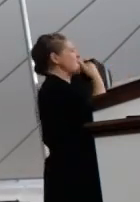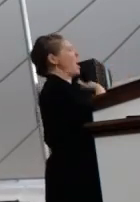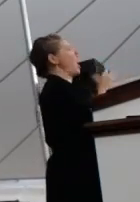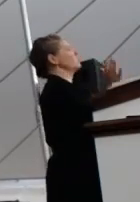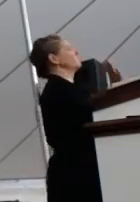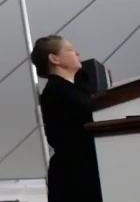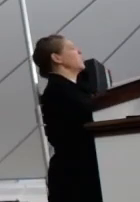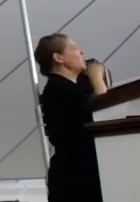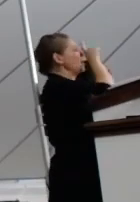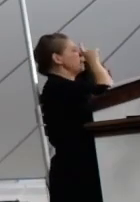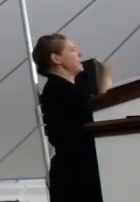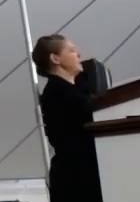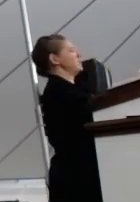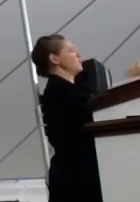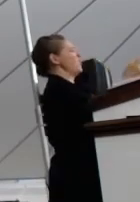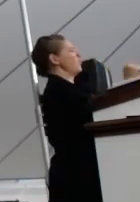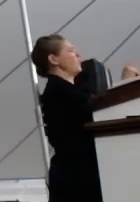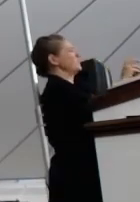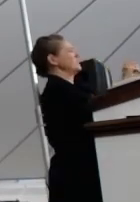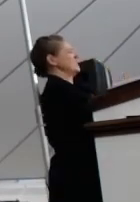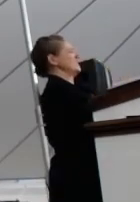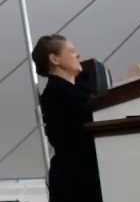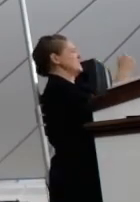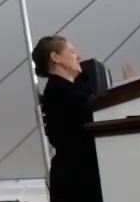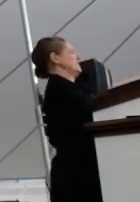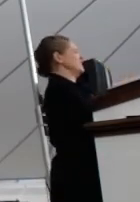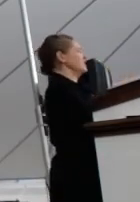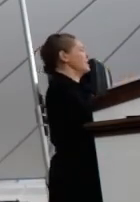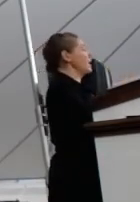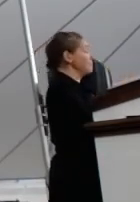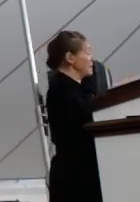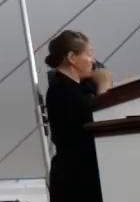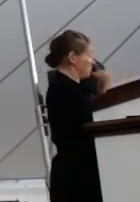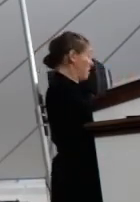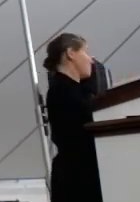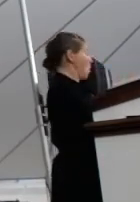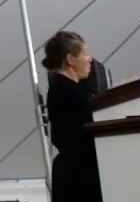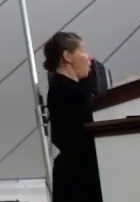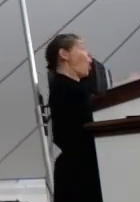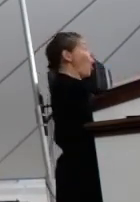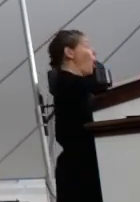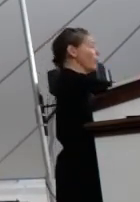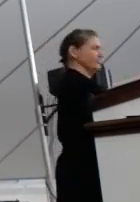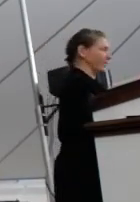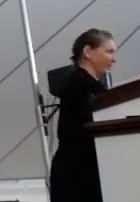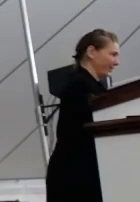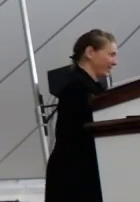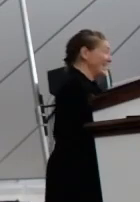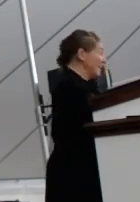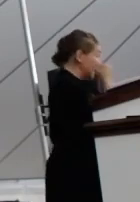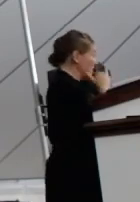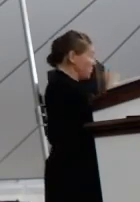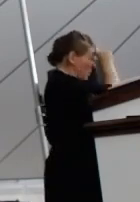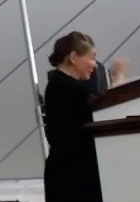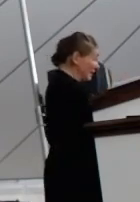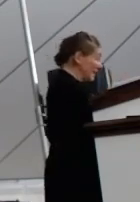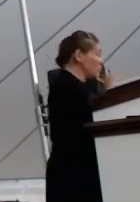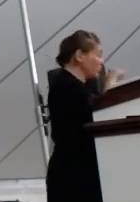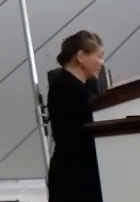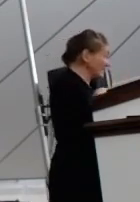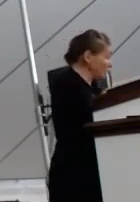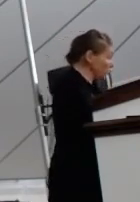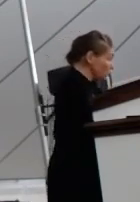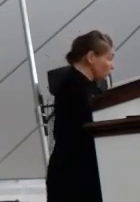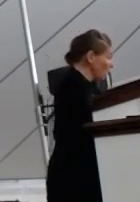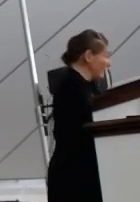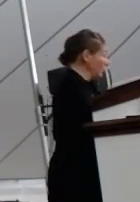Huh? Your lack of belief doesn't change the fact of what's truth. Somebody say amen.